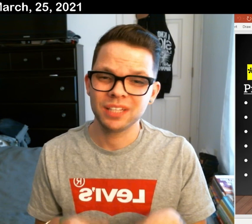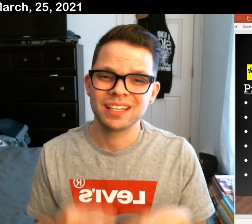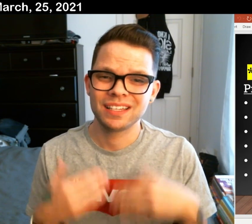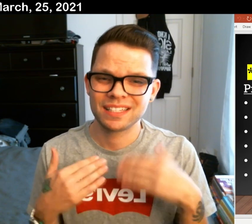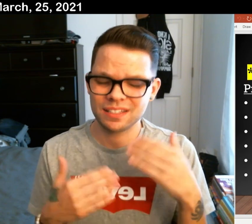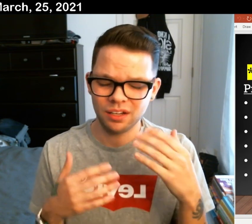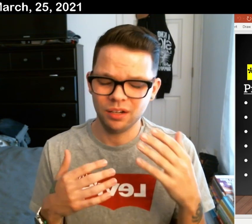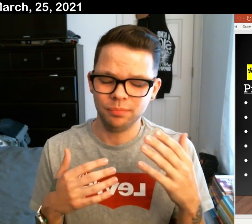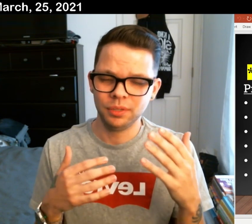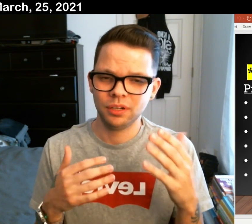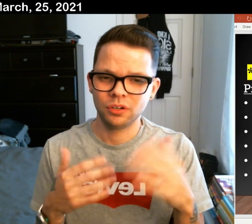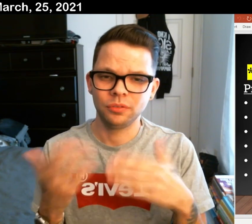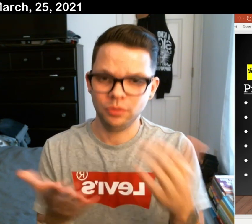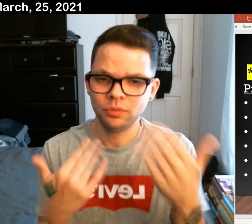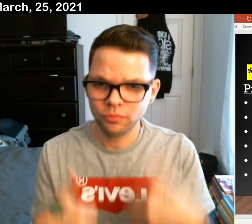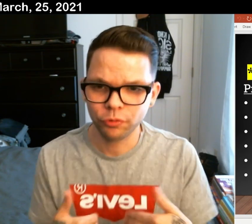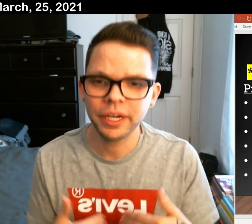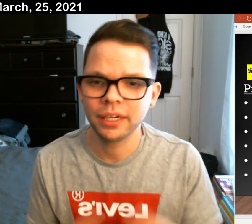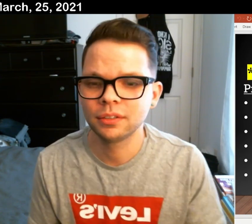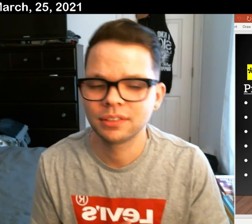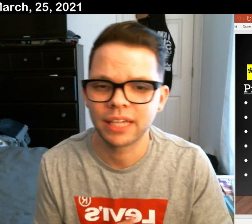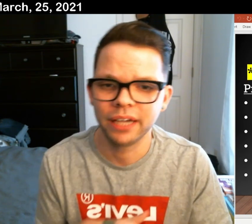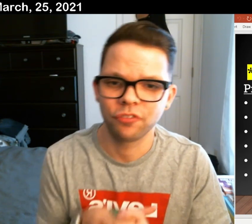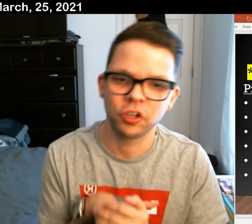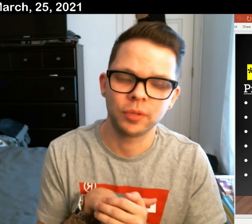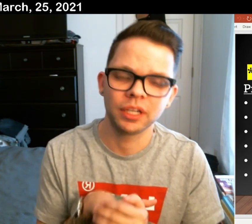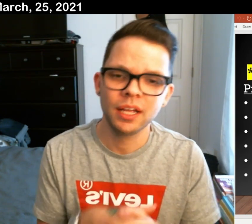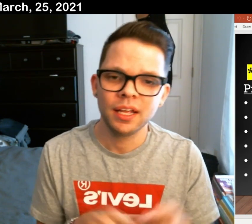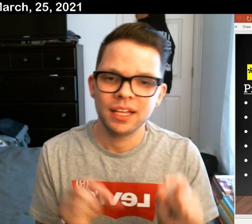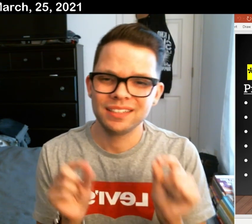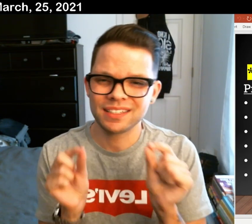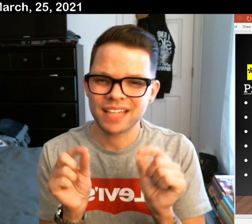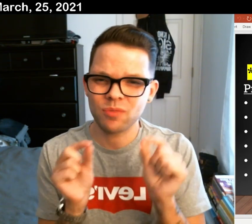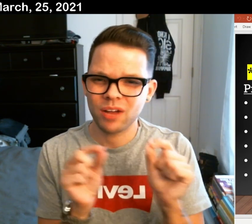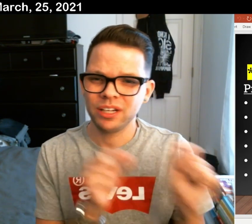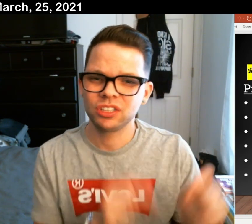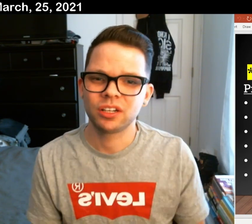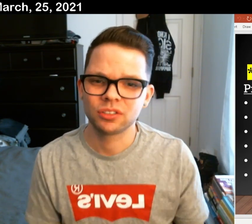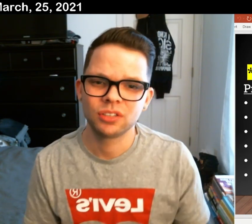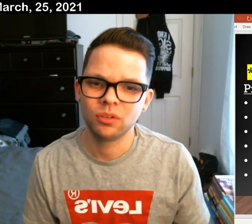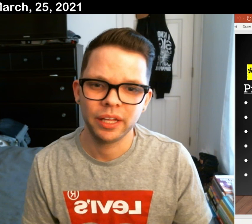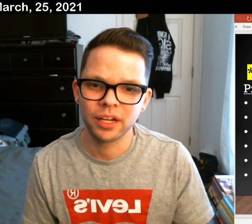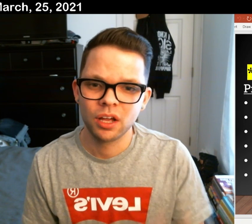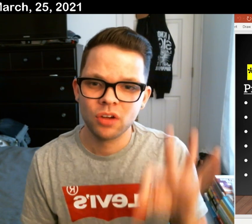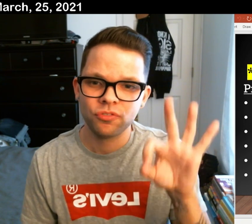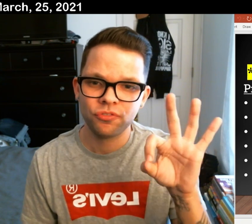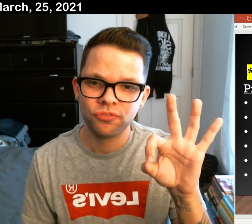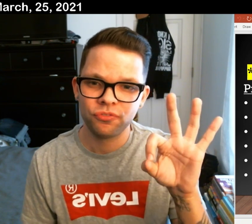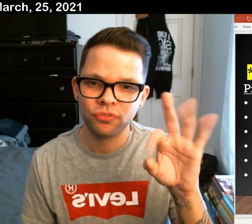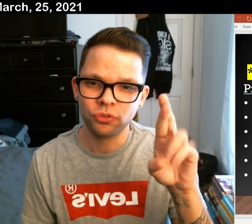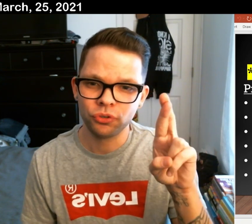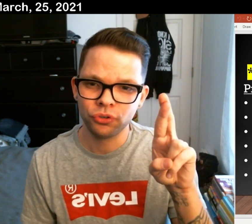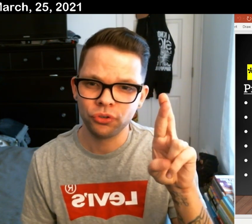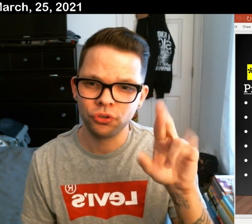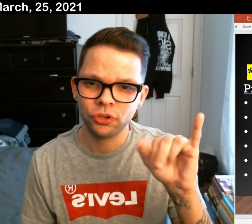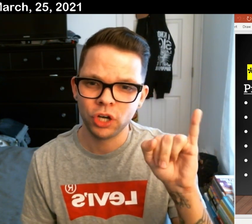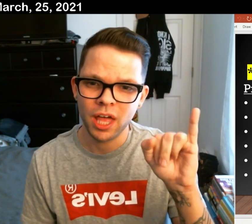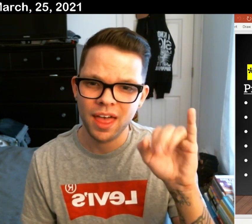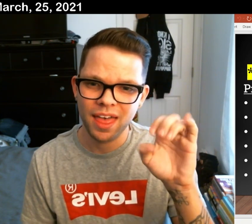alphabet or reading sign or fingerspelling is to sound out each letter. So like